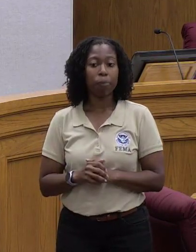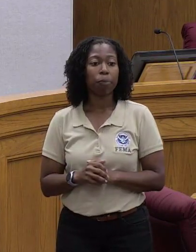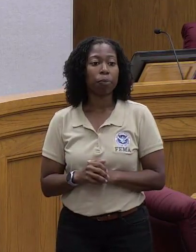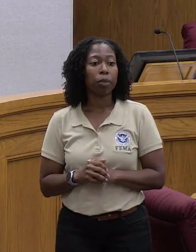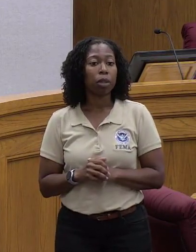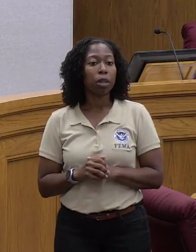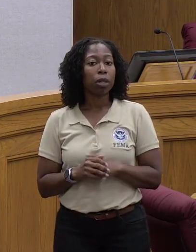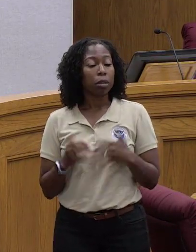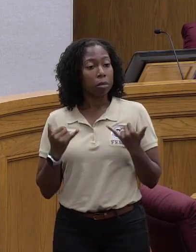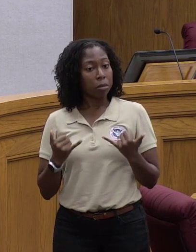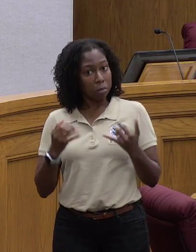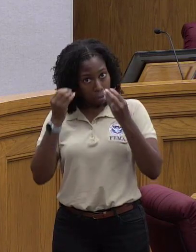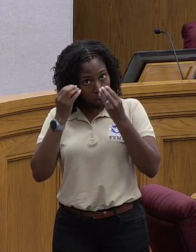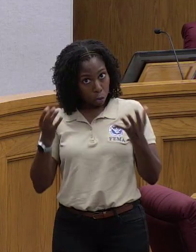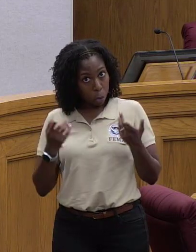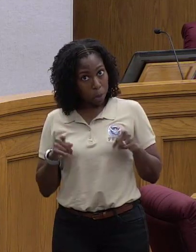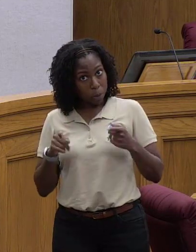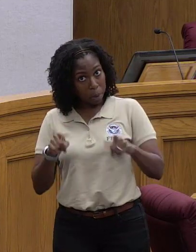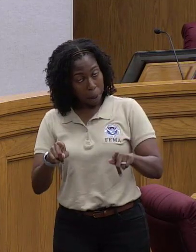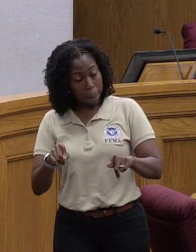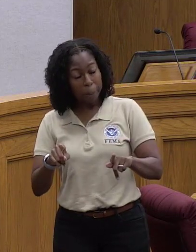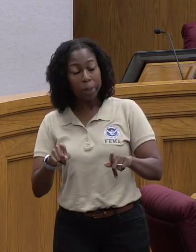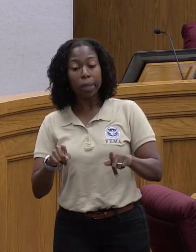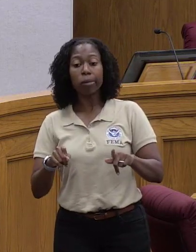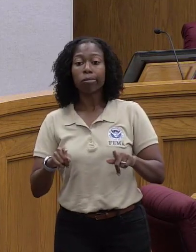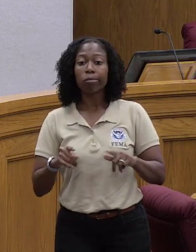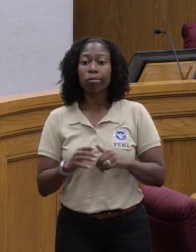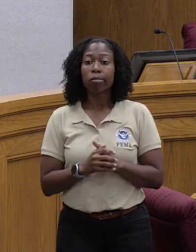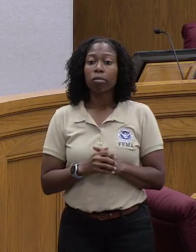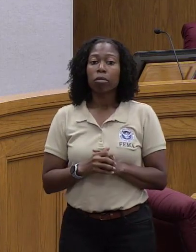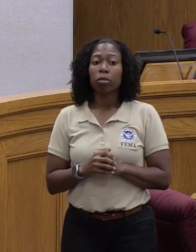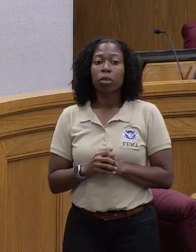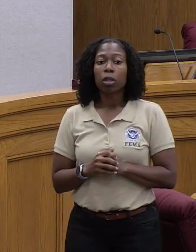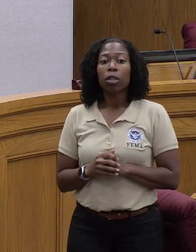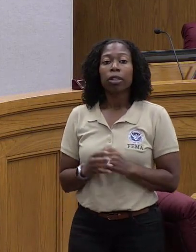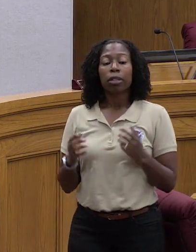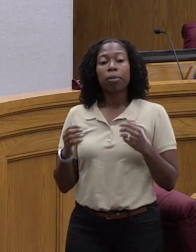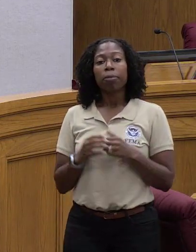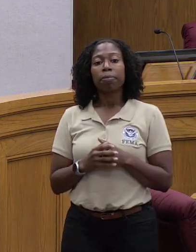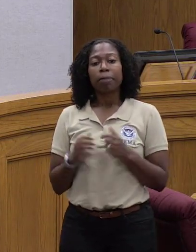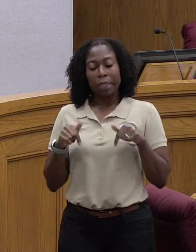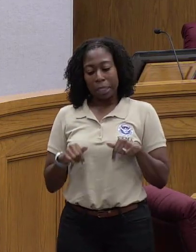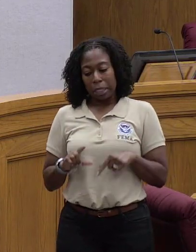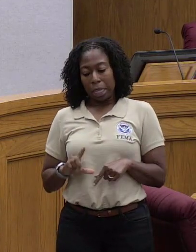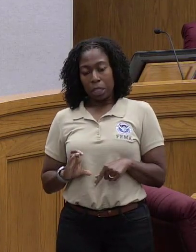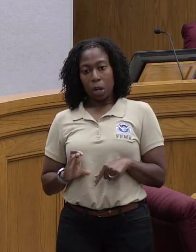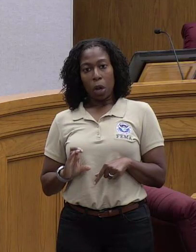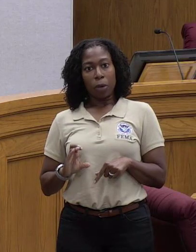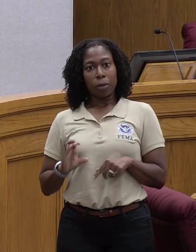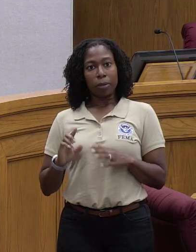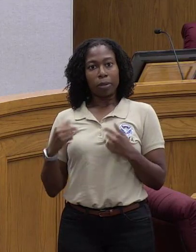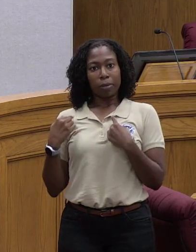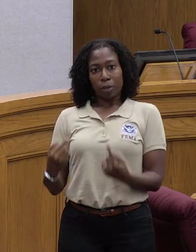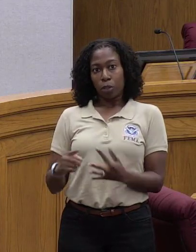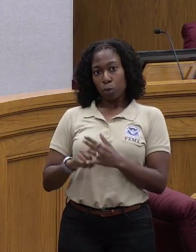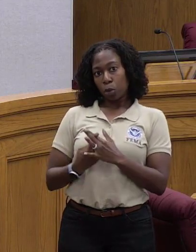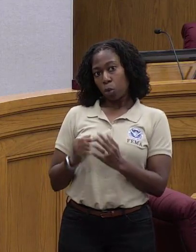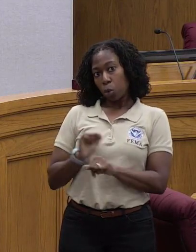with you updates on our restoration efforts, which have been underway in Lake Charles since the moment we were granted access into the